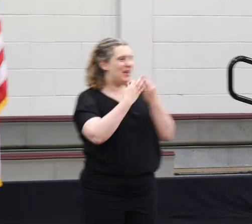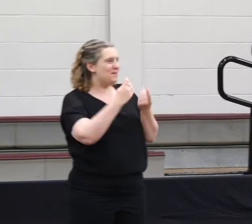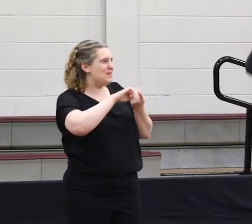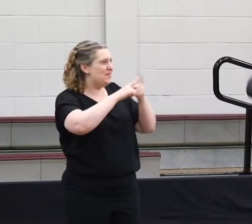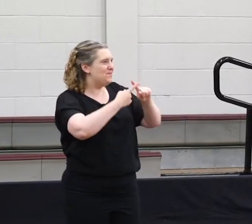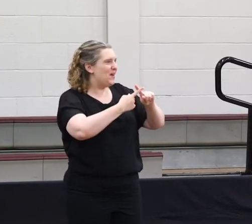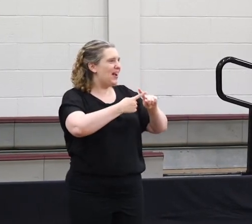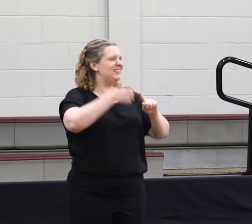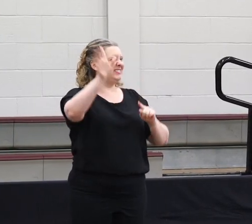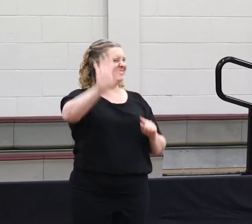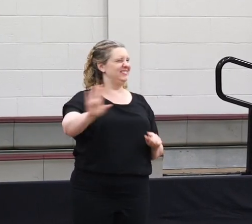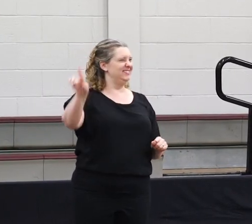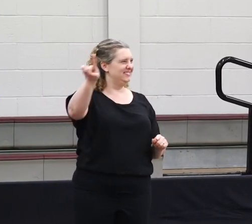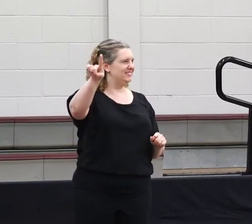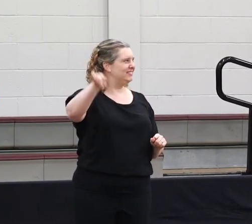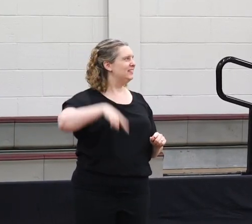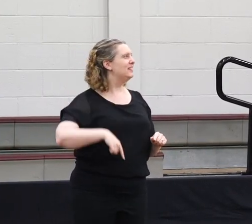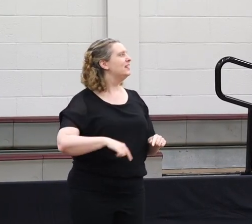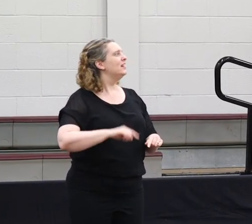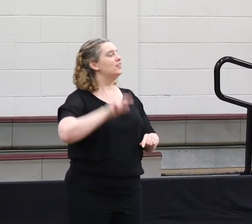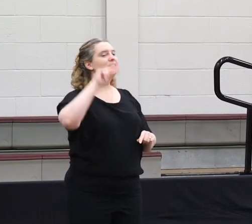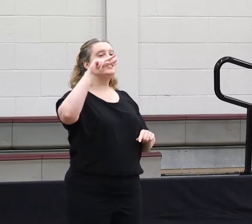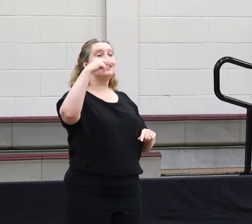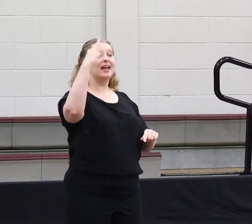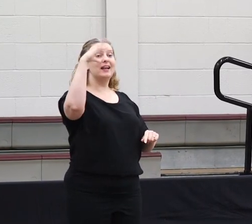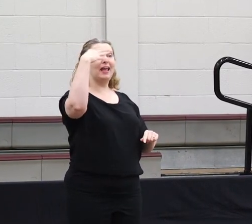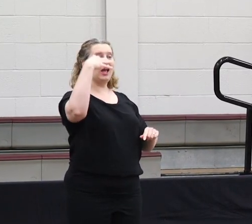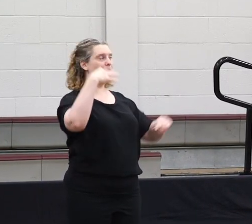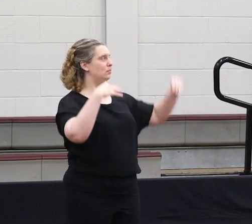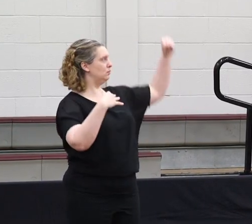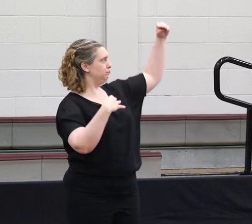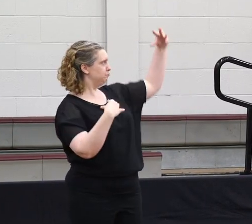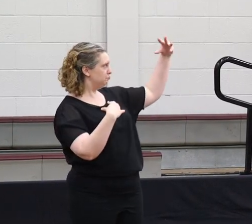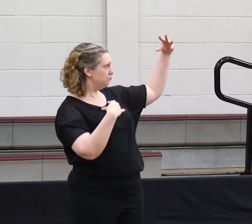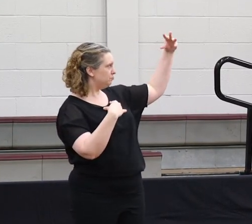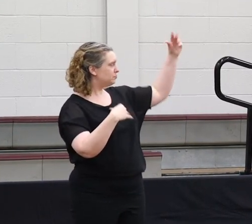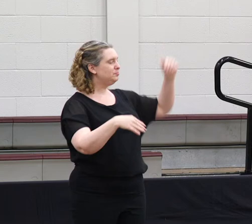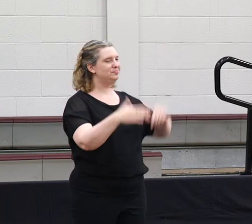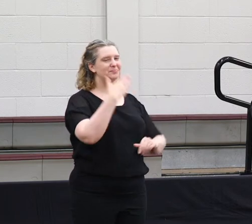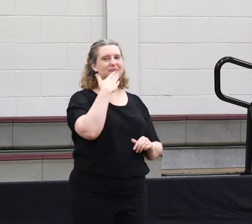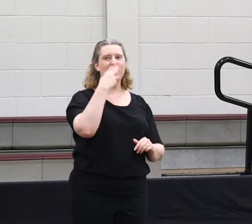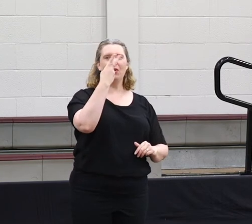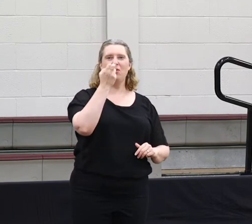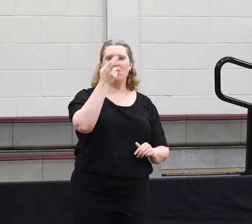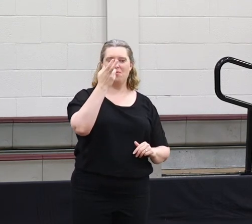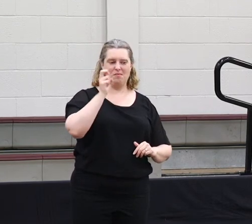can pan the crowd, and we have a fixed camera to the left as well. So thank you, Mr. Horn.